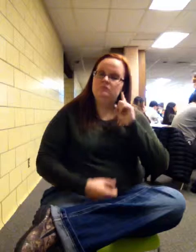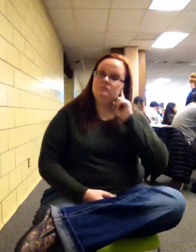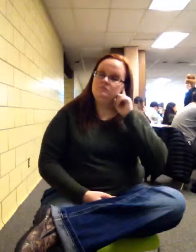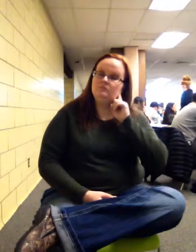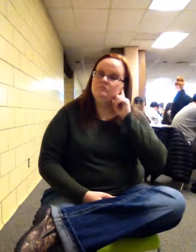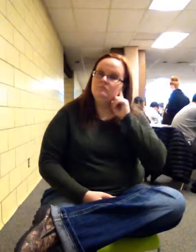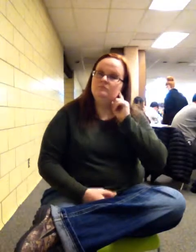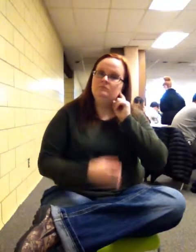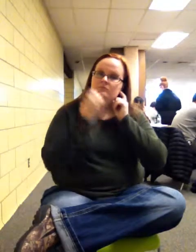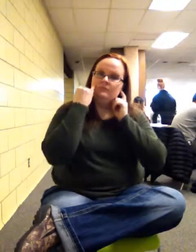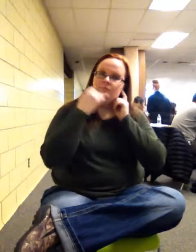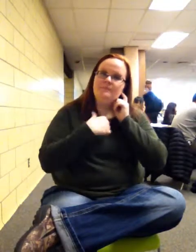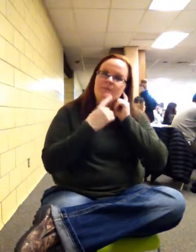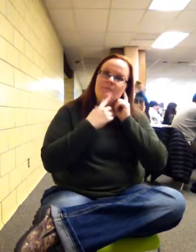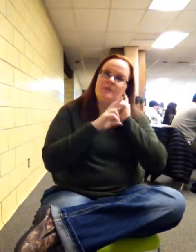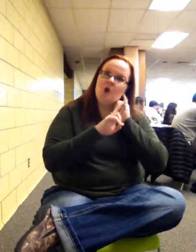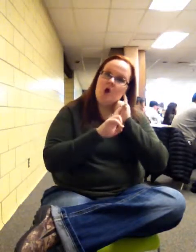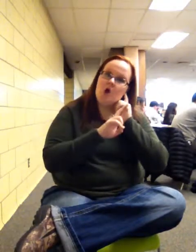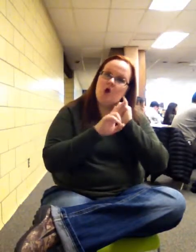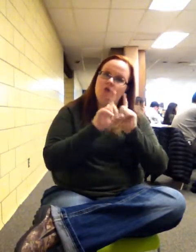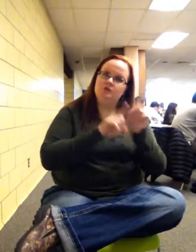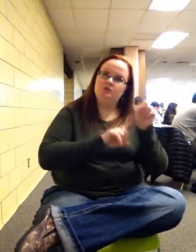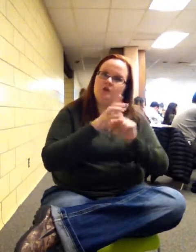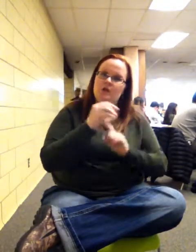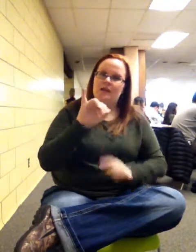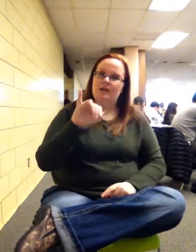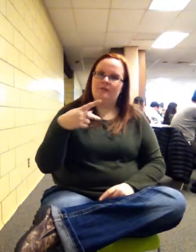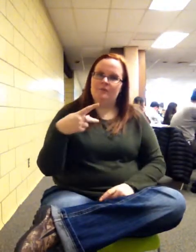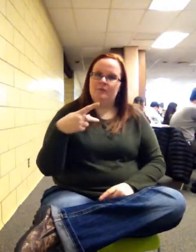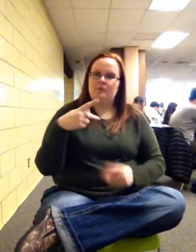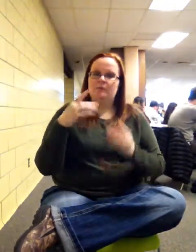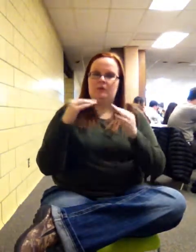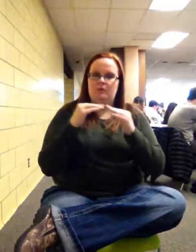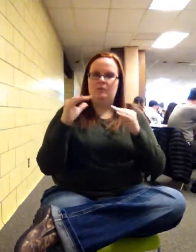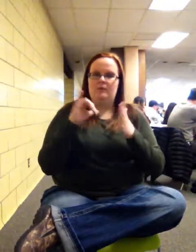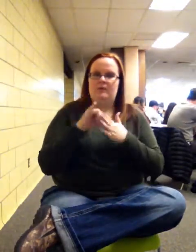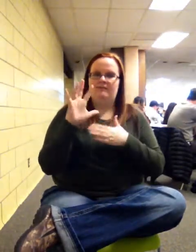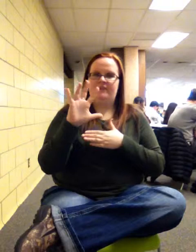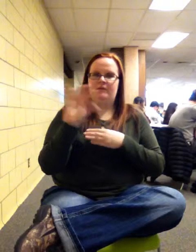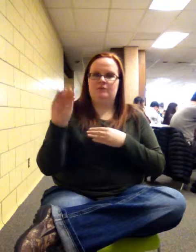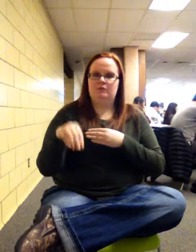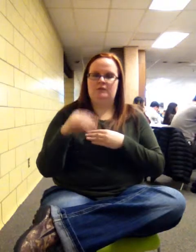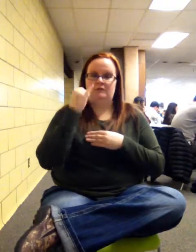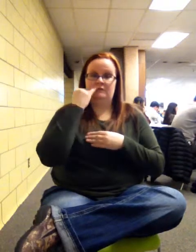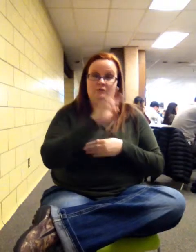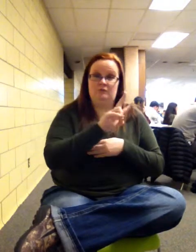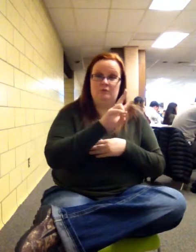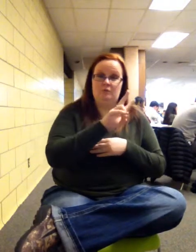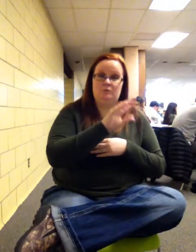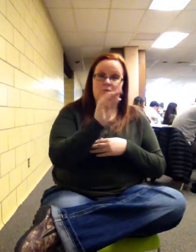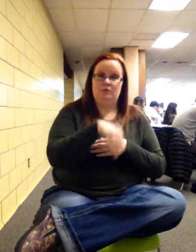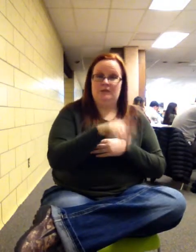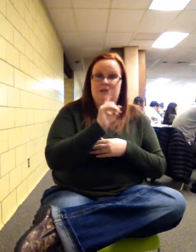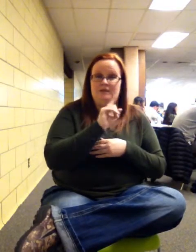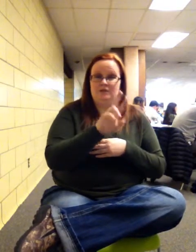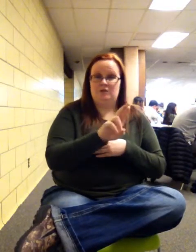saying R star and inflation premium make up that 5%, if 2% is R star, then 3% would